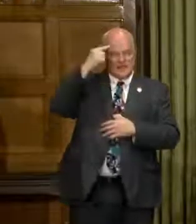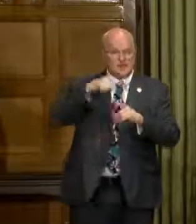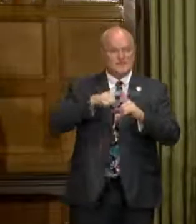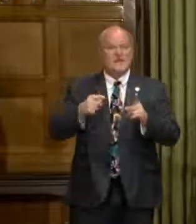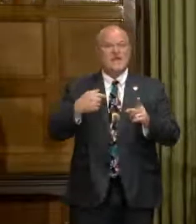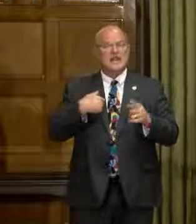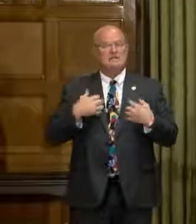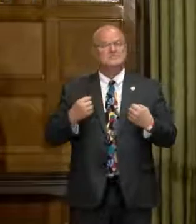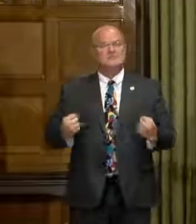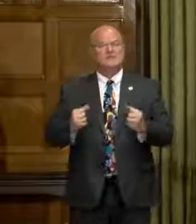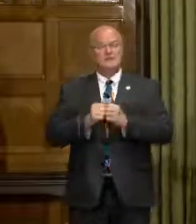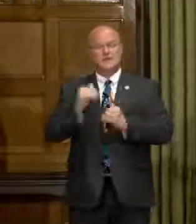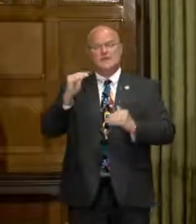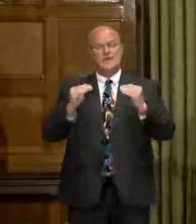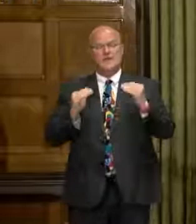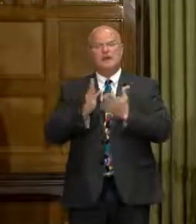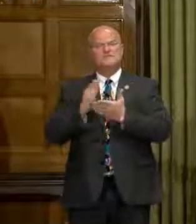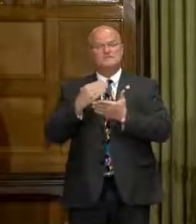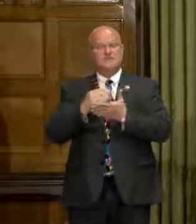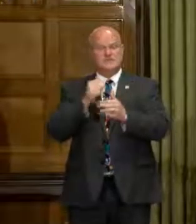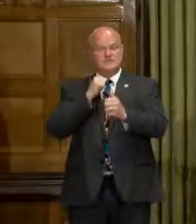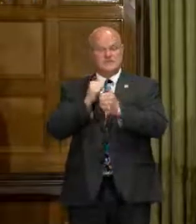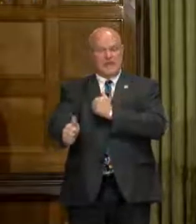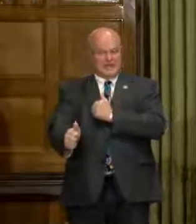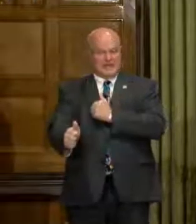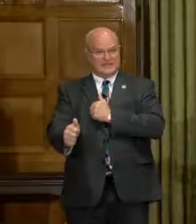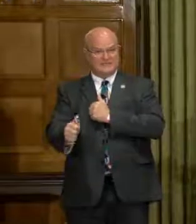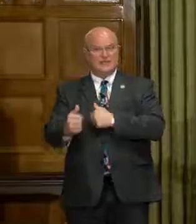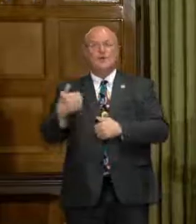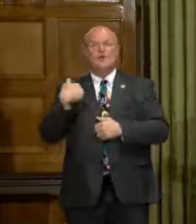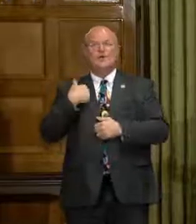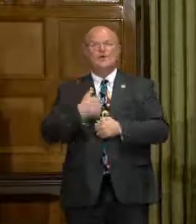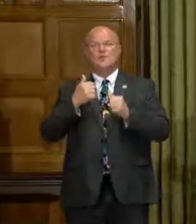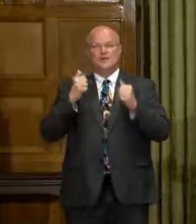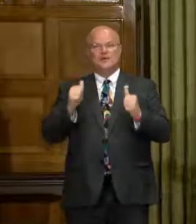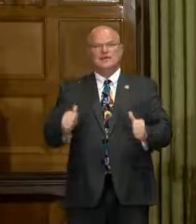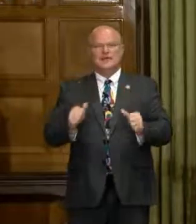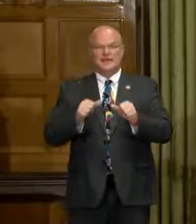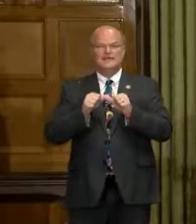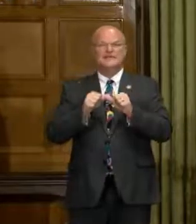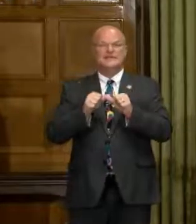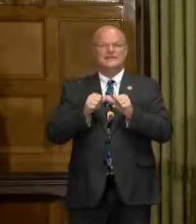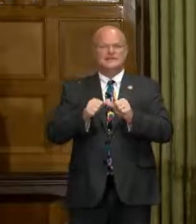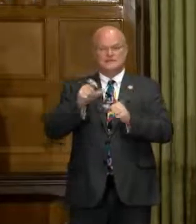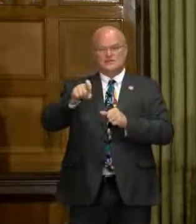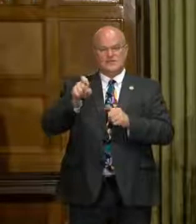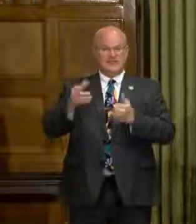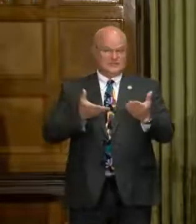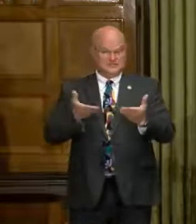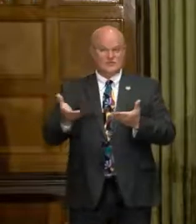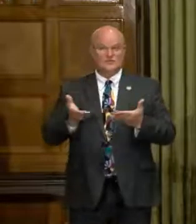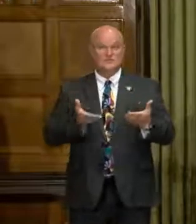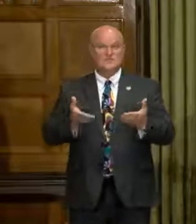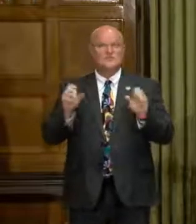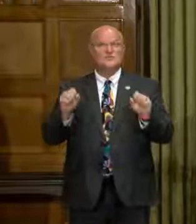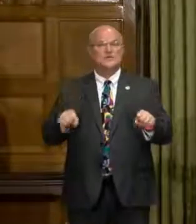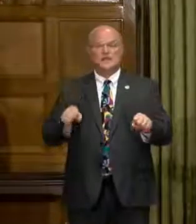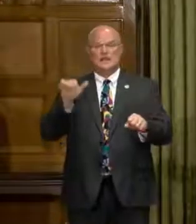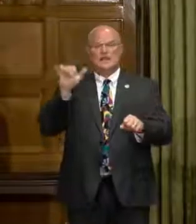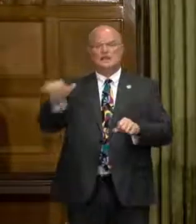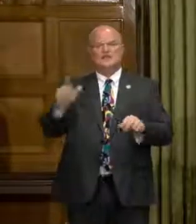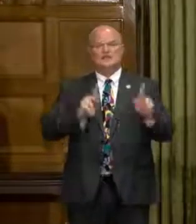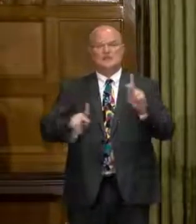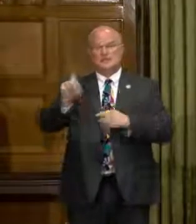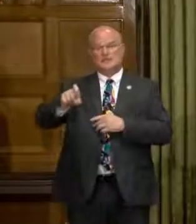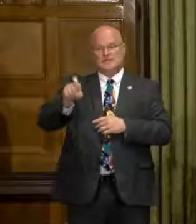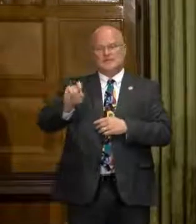I'm very confident with a balanced budget was passed that we're going to be able to continue needed services to those